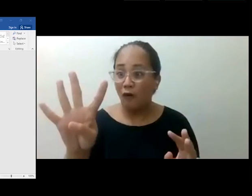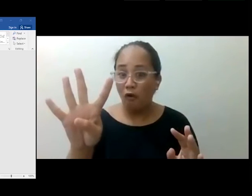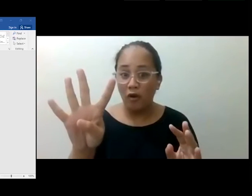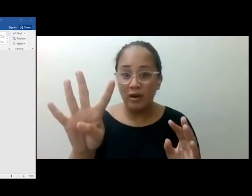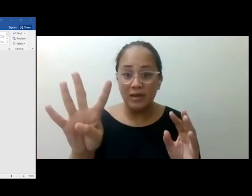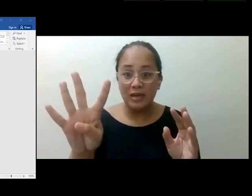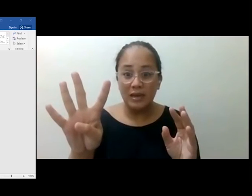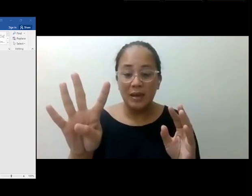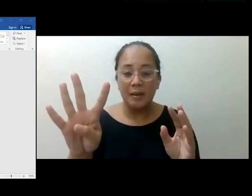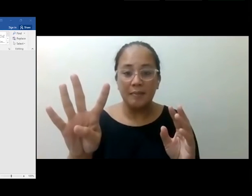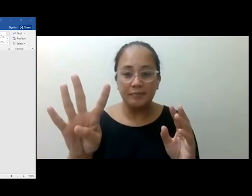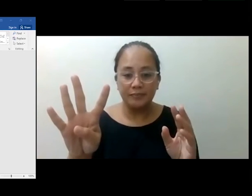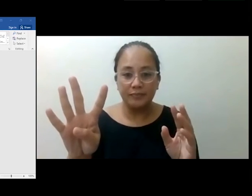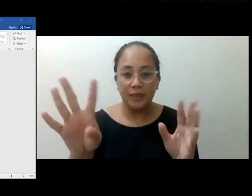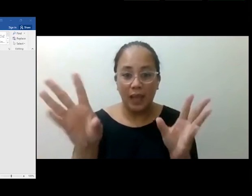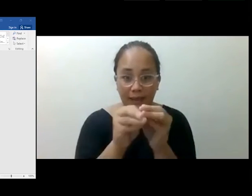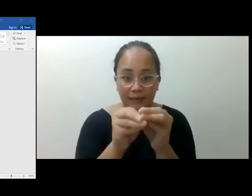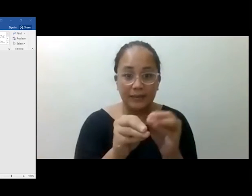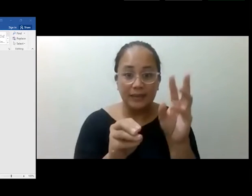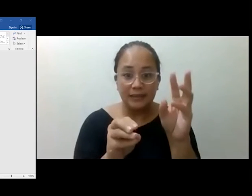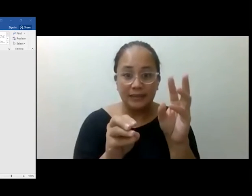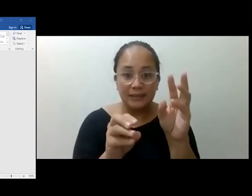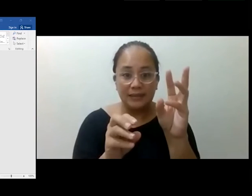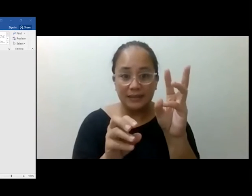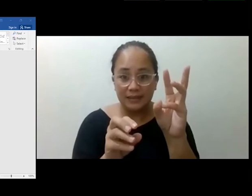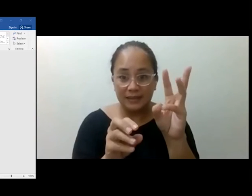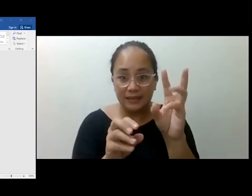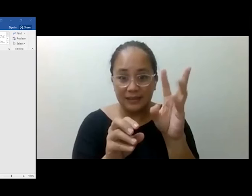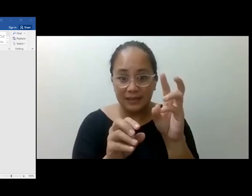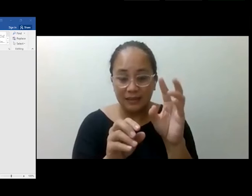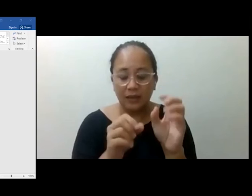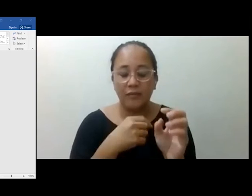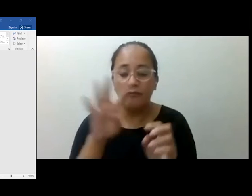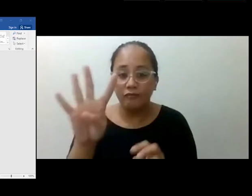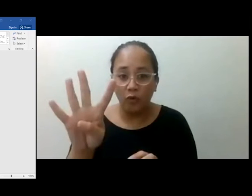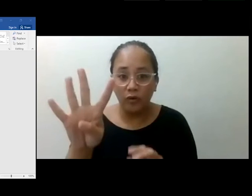4 plus 16, that is a subject.